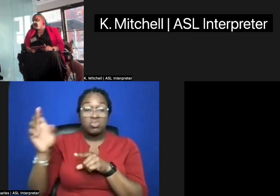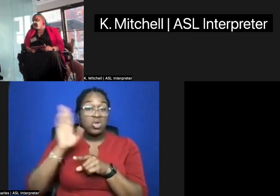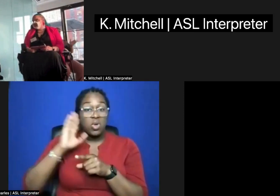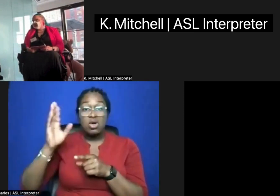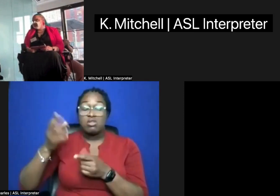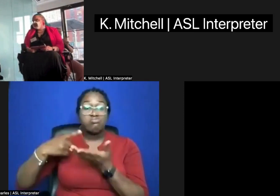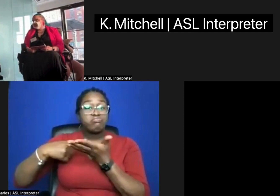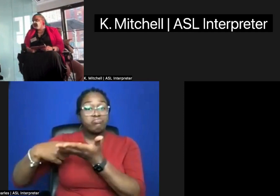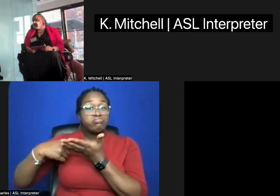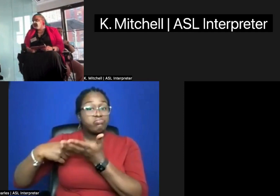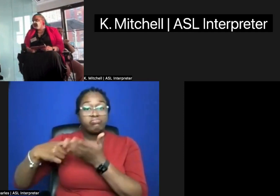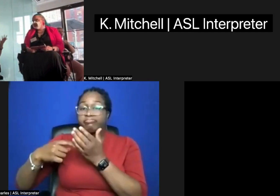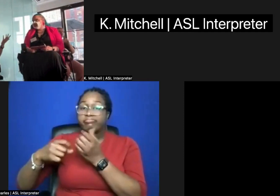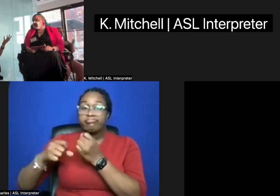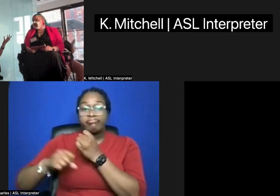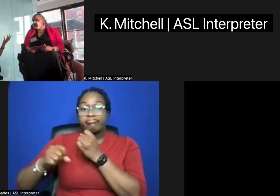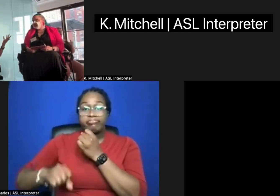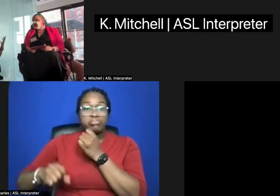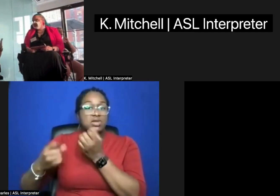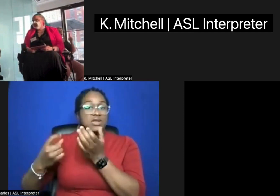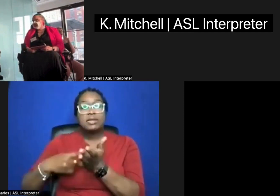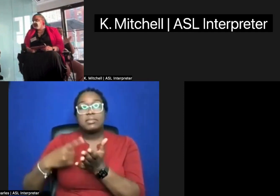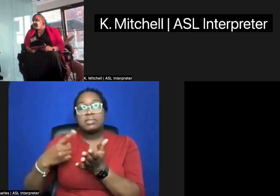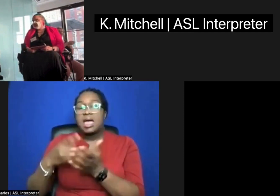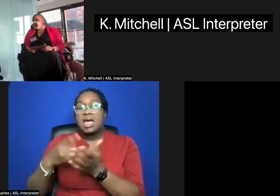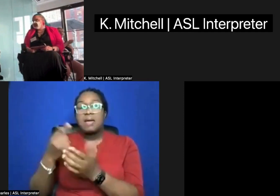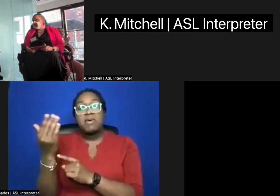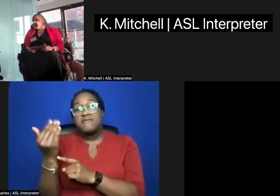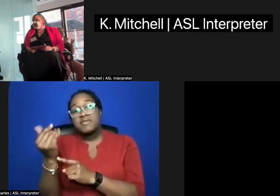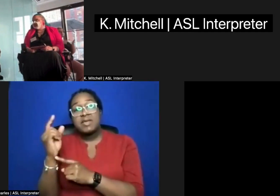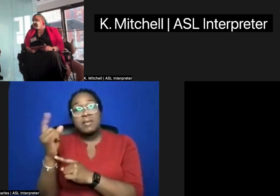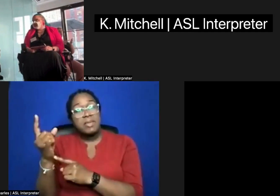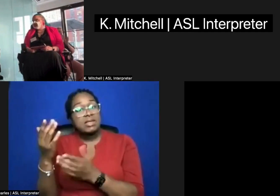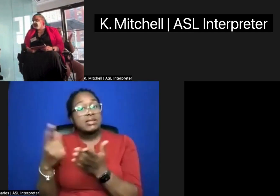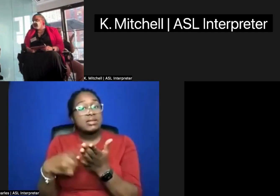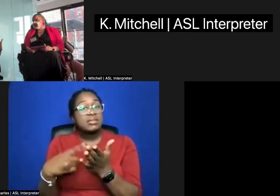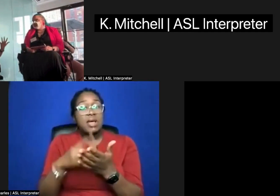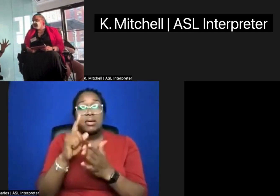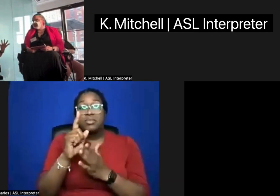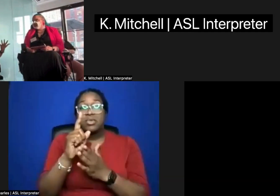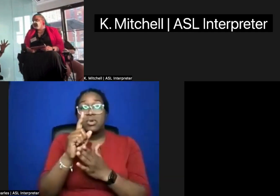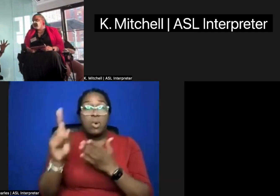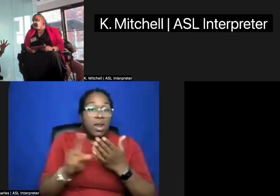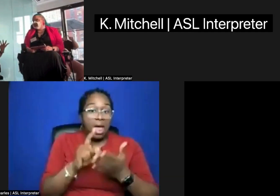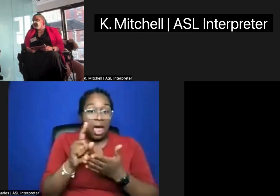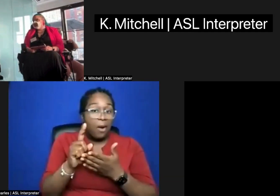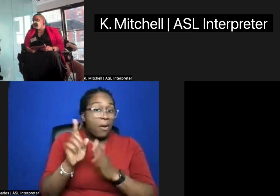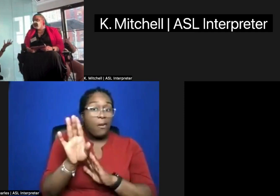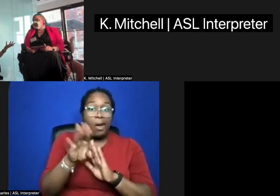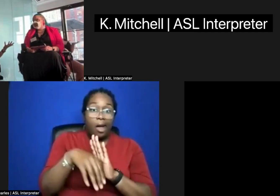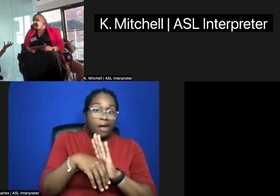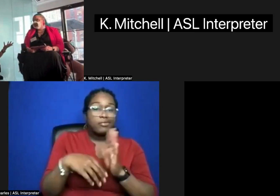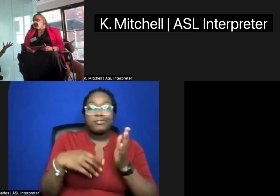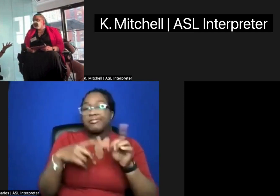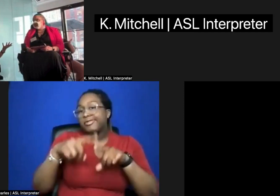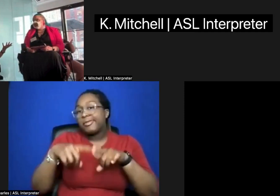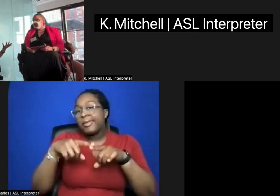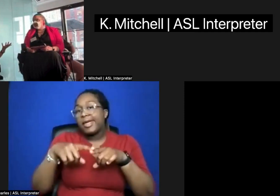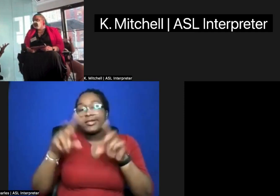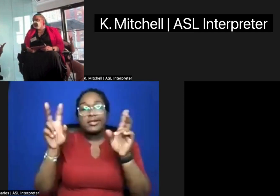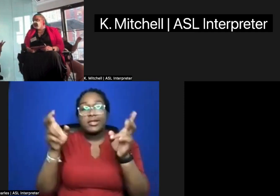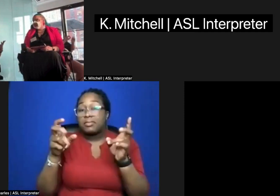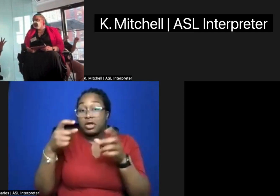you for as long as it takes. Sometimes my conversations are 15 minutes. Sometimes they're an hour and a half. It depends on what we're discussing. I don't charge